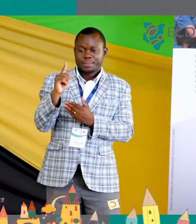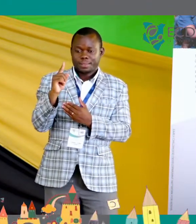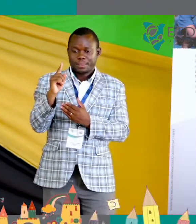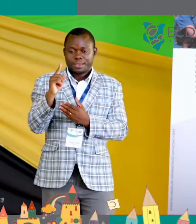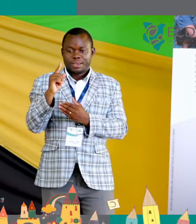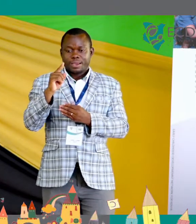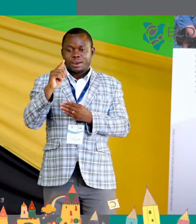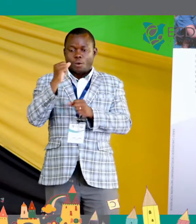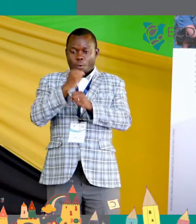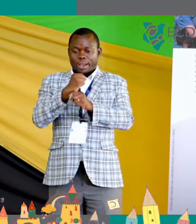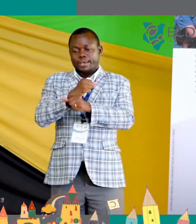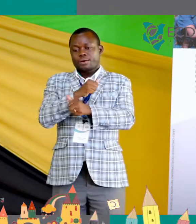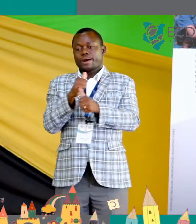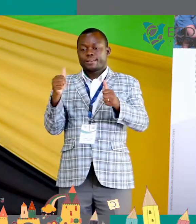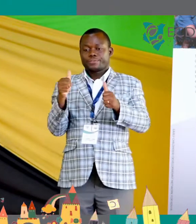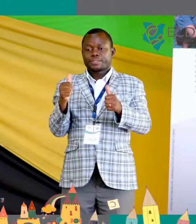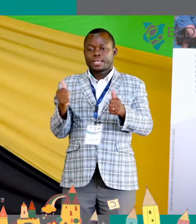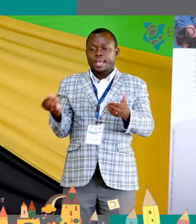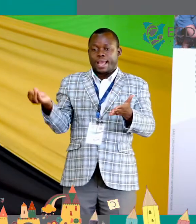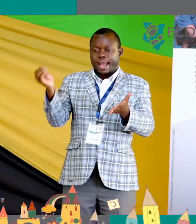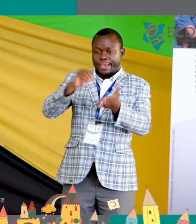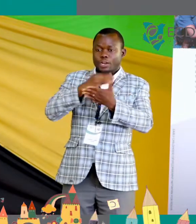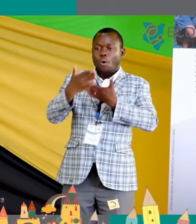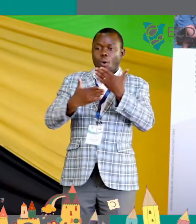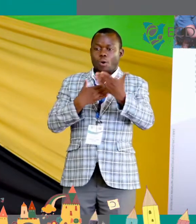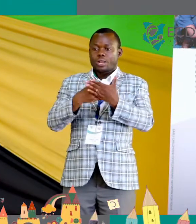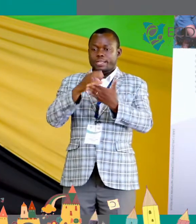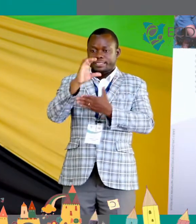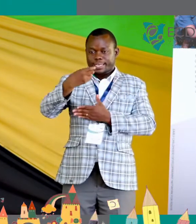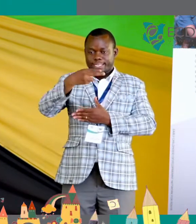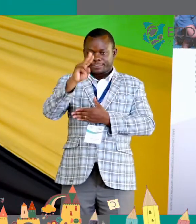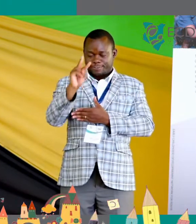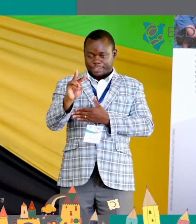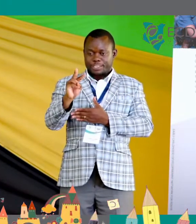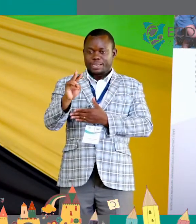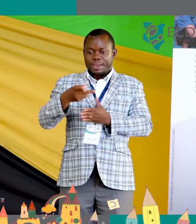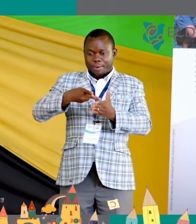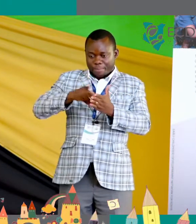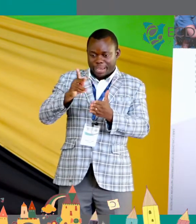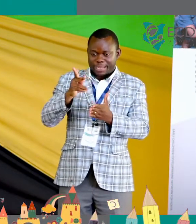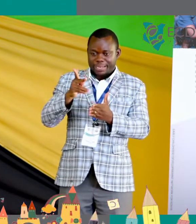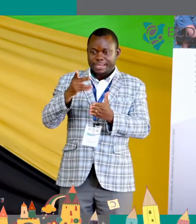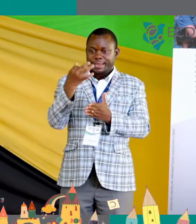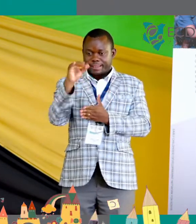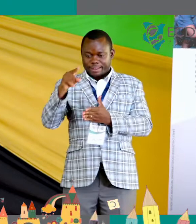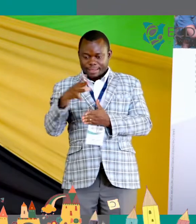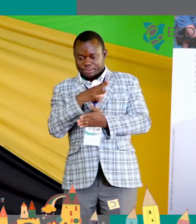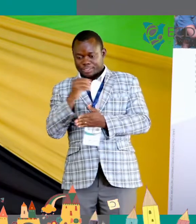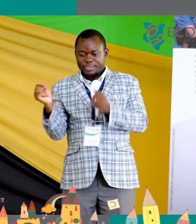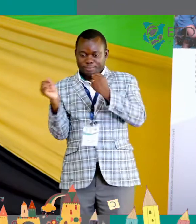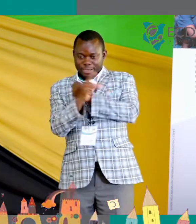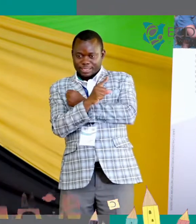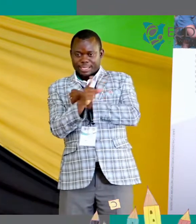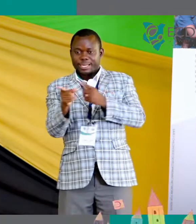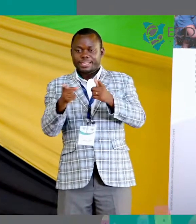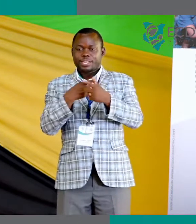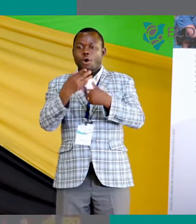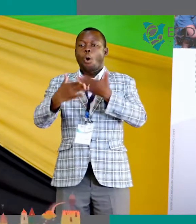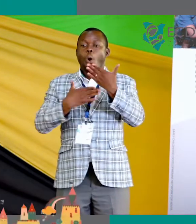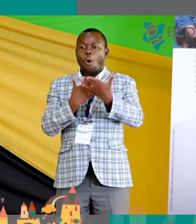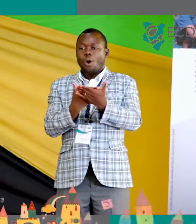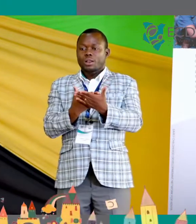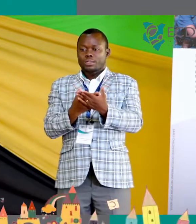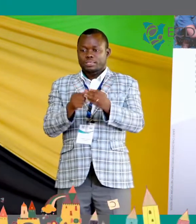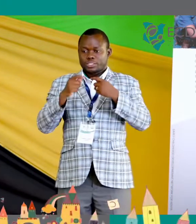been implemented. All our CHVs are paid a stipend of 3,000 per month, and they are all NHIF